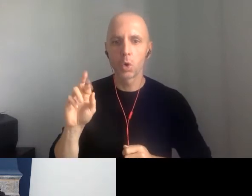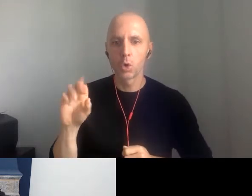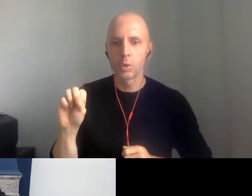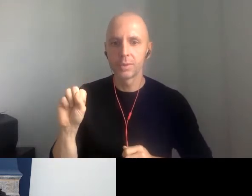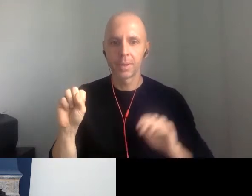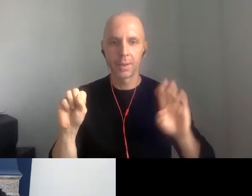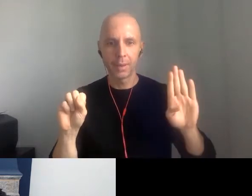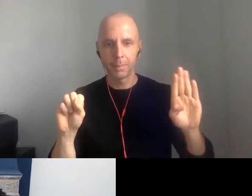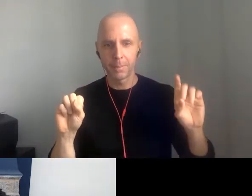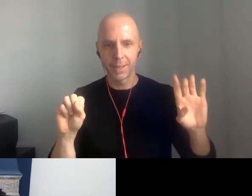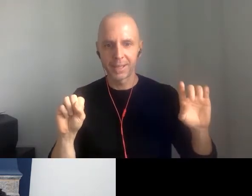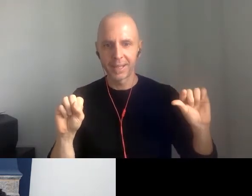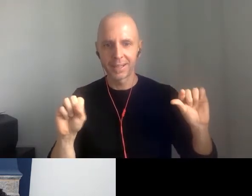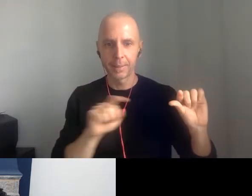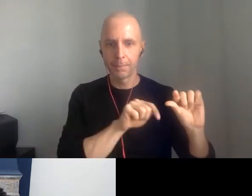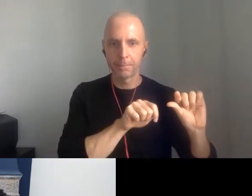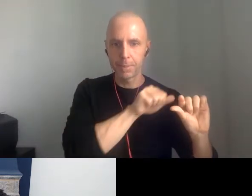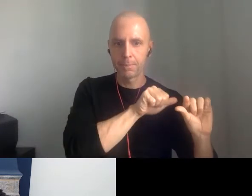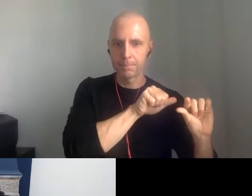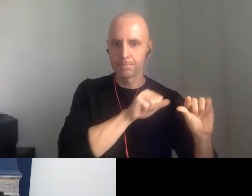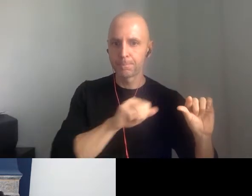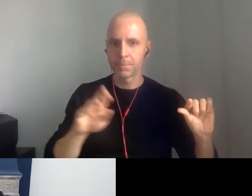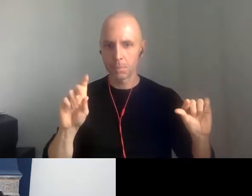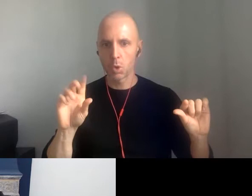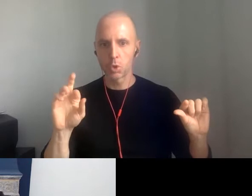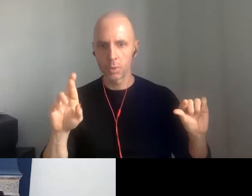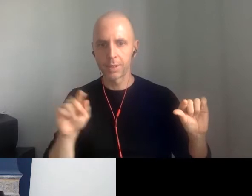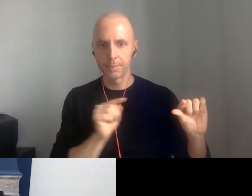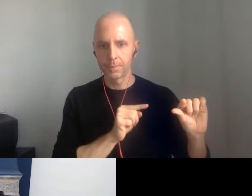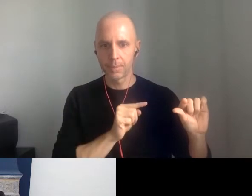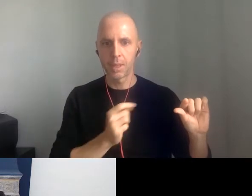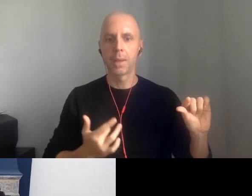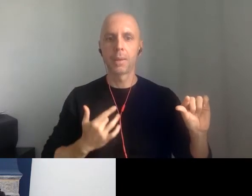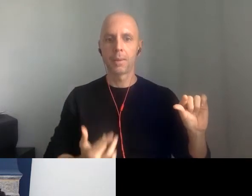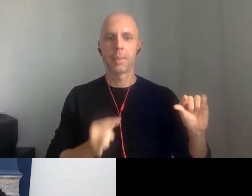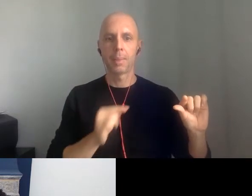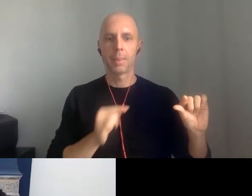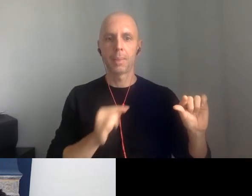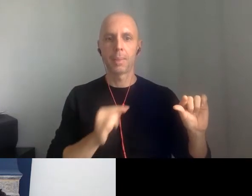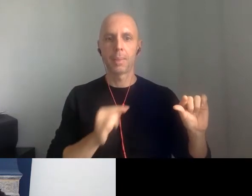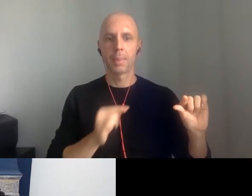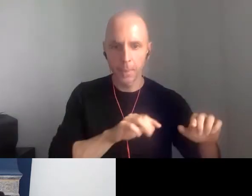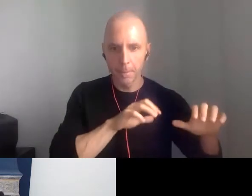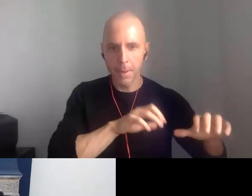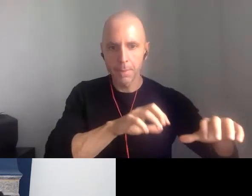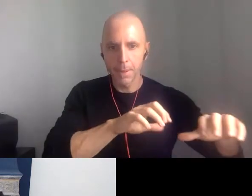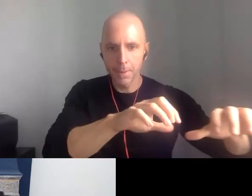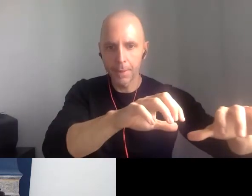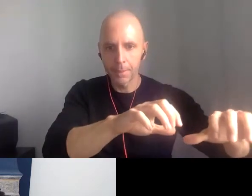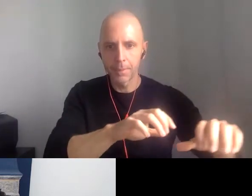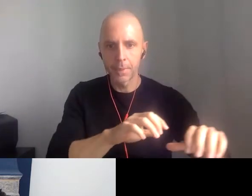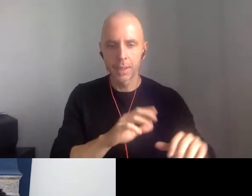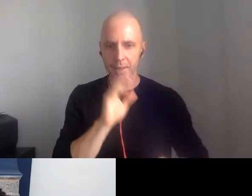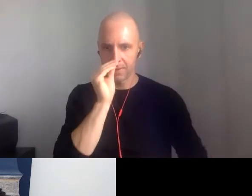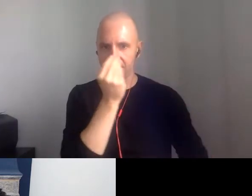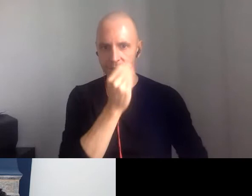the gardens to add instant impact where thousands of annual plants are grown, planted and disposed of up to